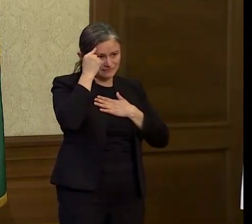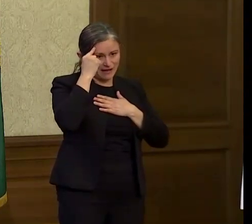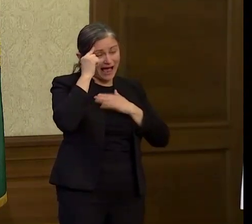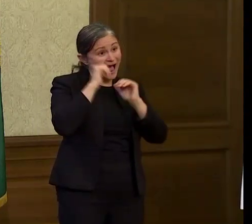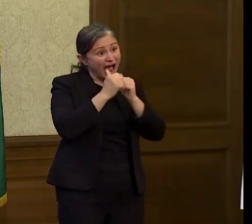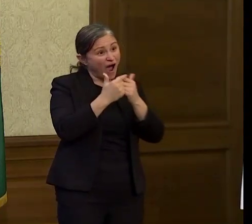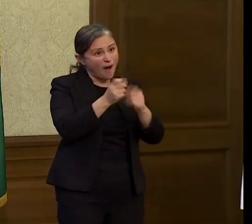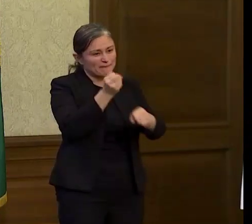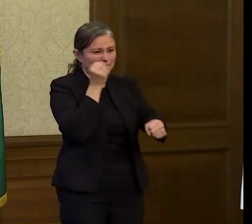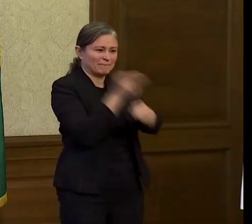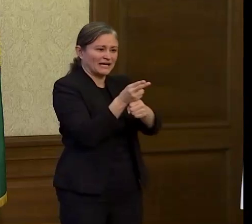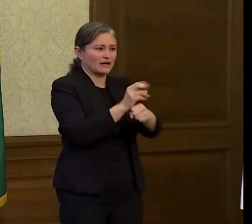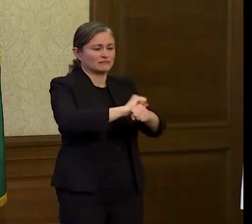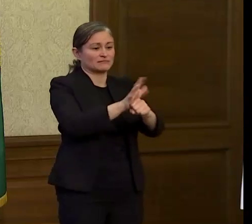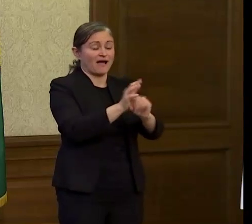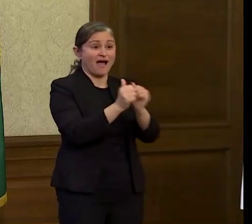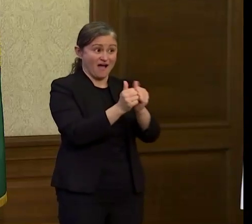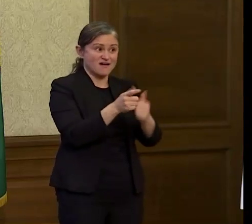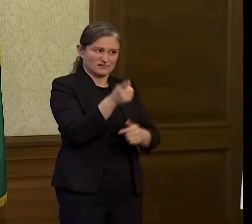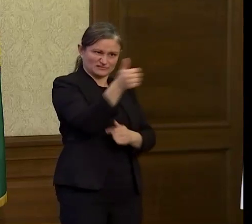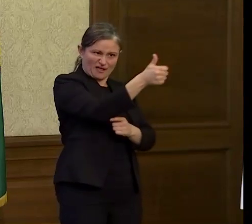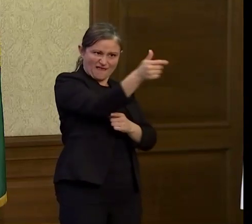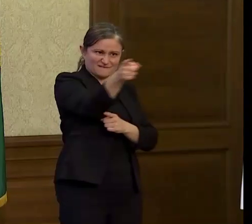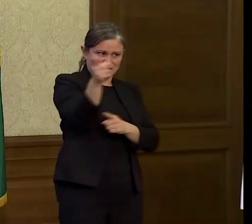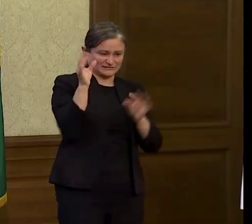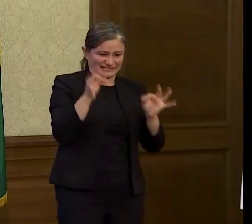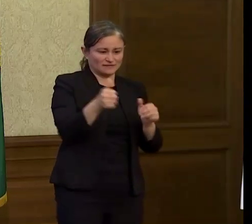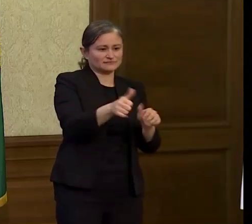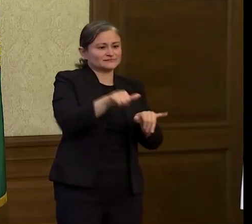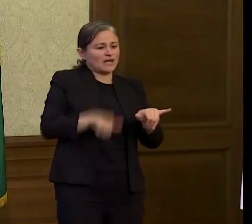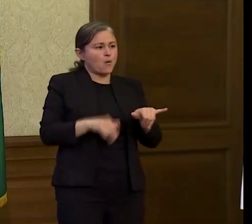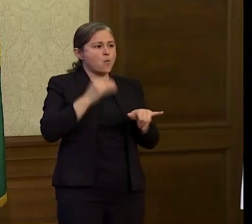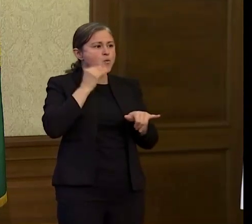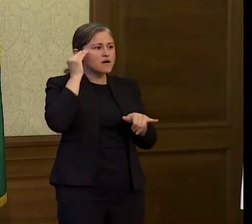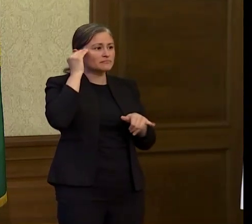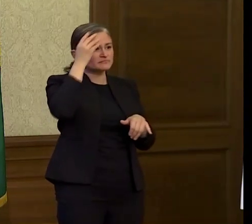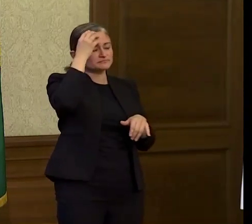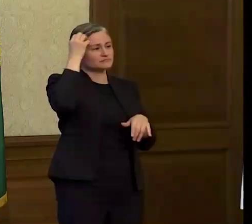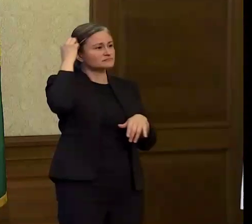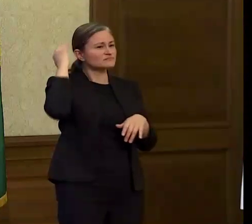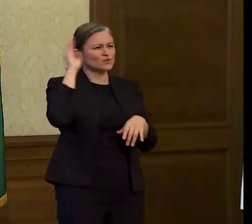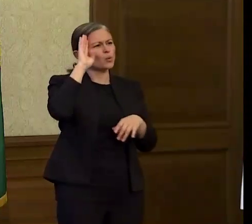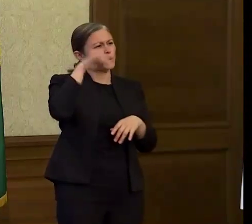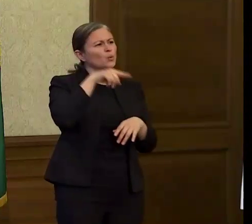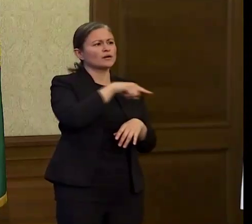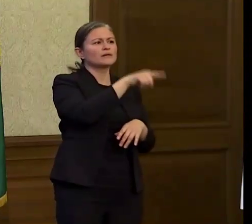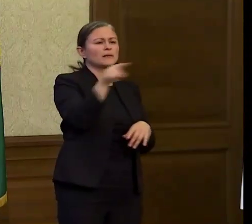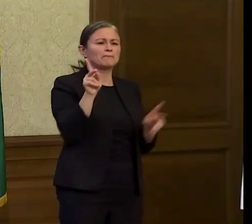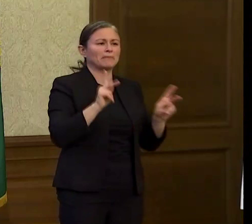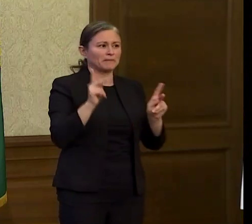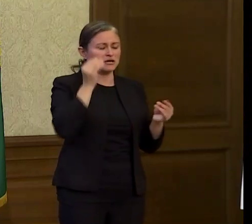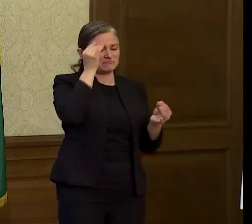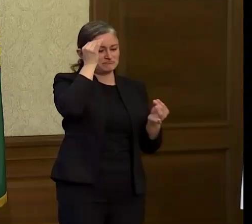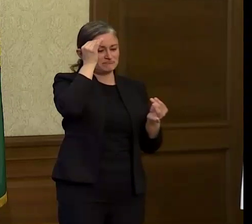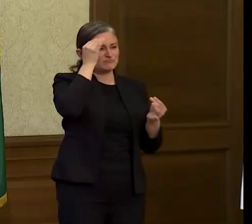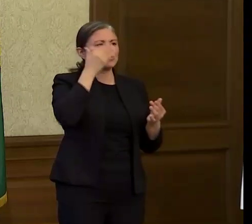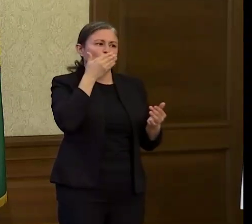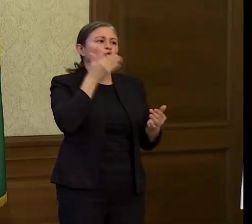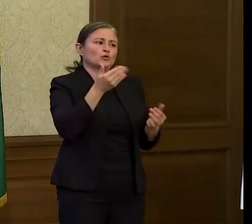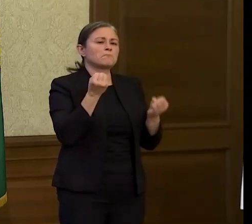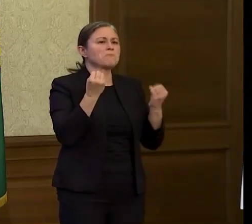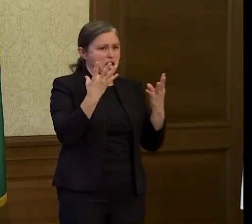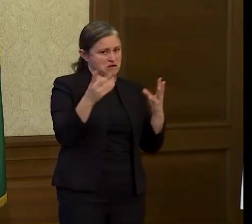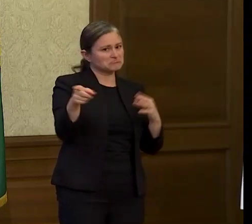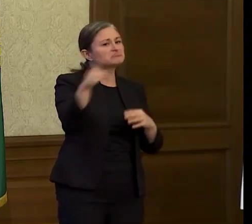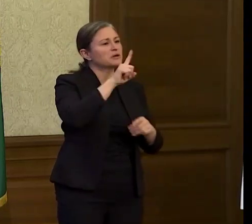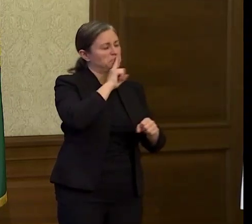What we do is a decision we can make. And I think we're going to make some good decisions. I've seen a lot of people doing that. Next, we're going to Joe with